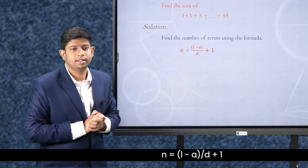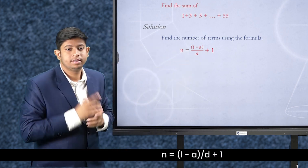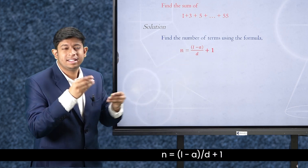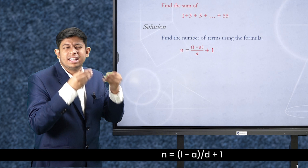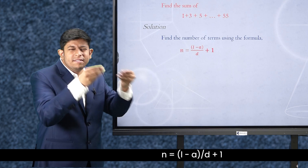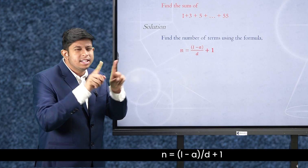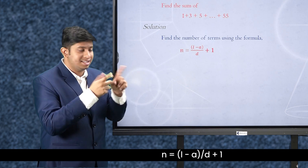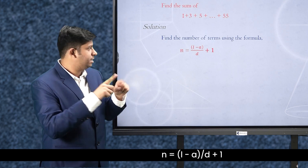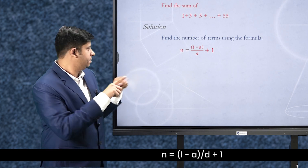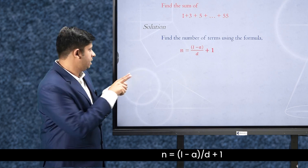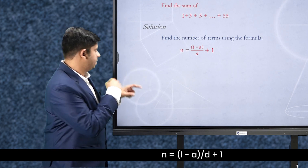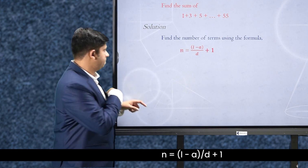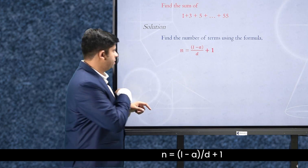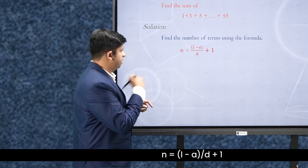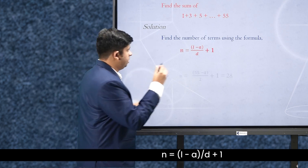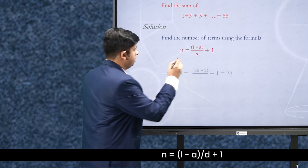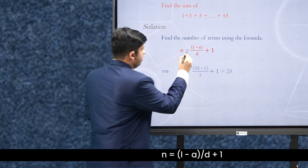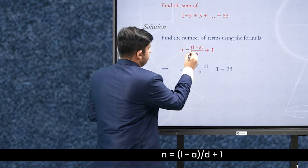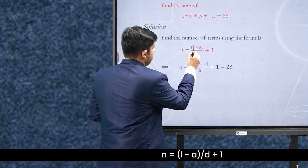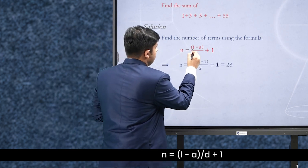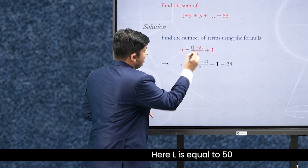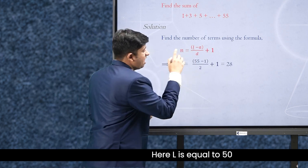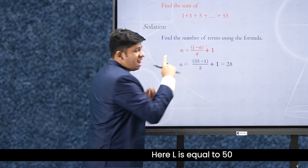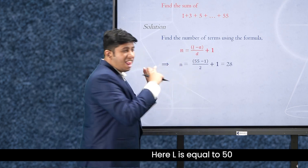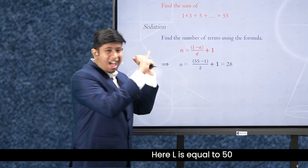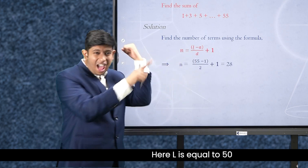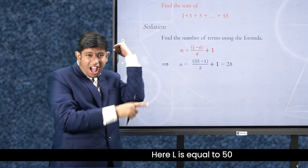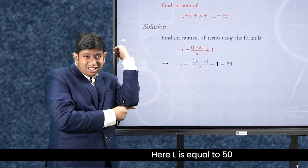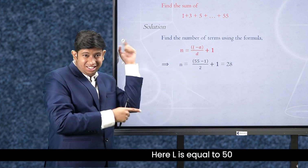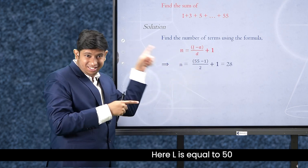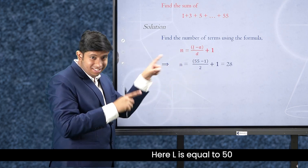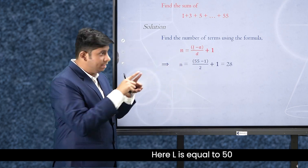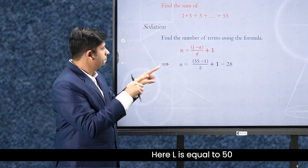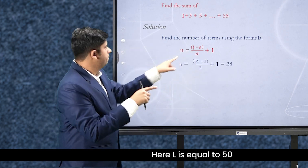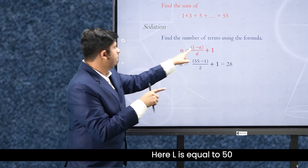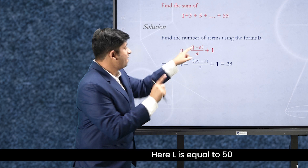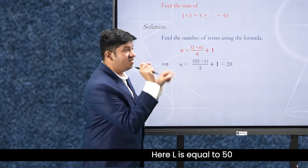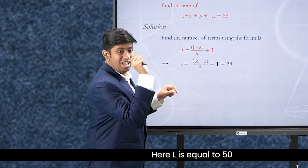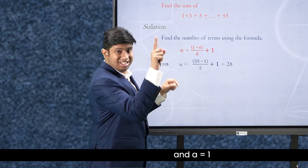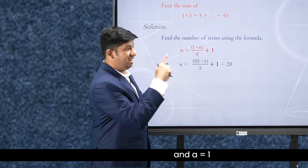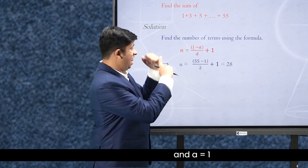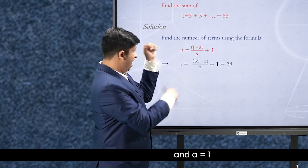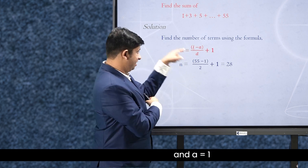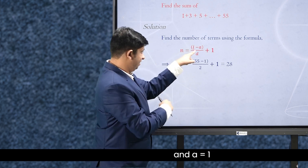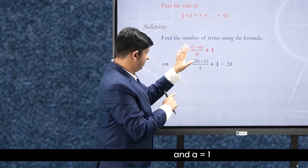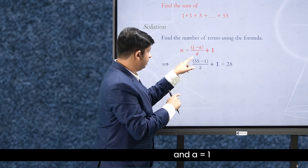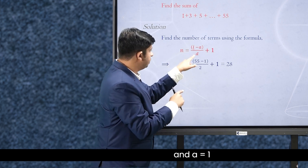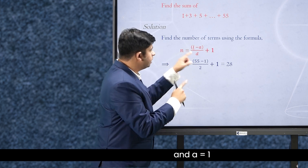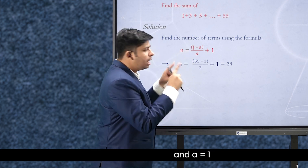L minus A by D plus 1. Here L is equal to 50 and A is equal to